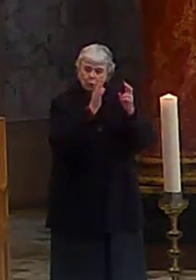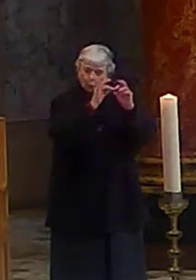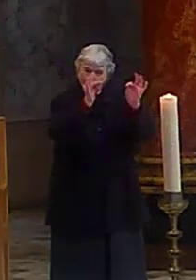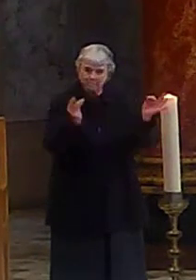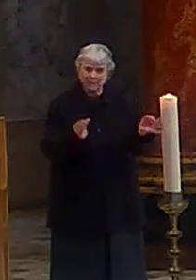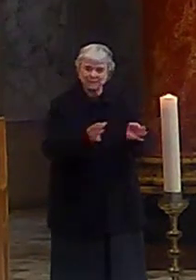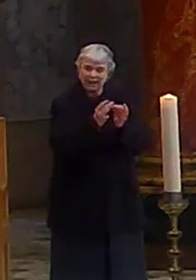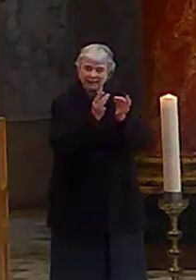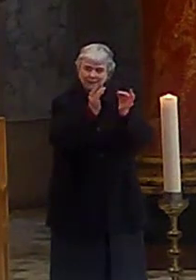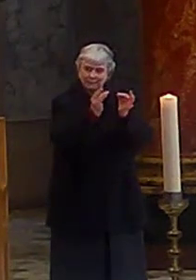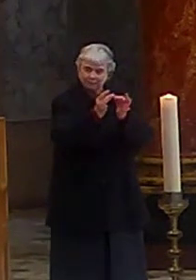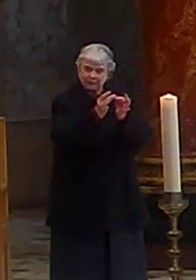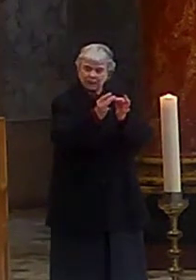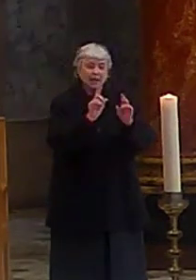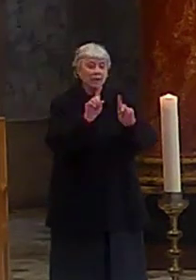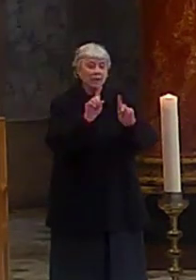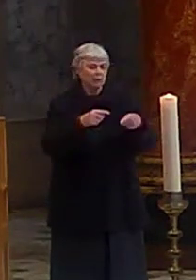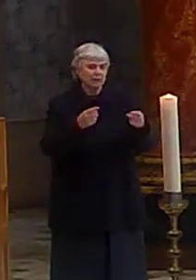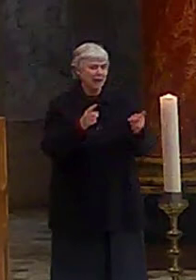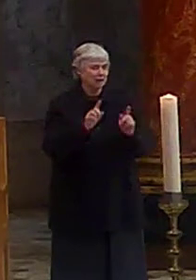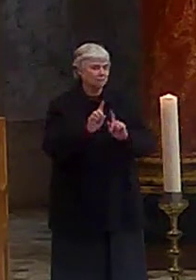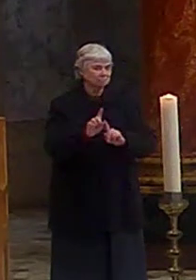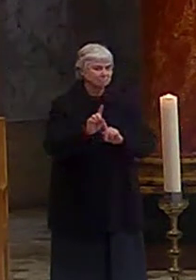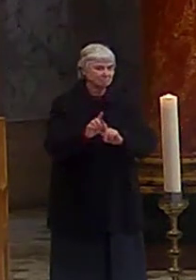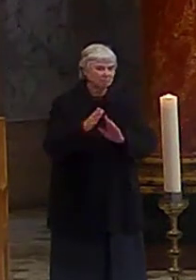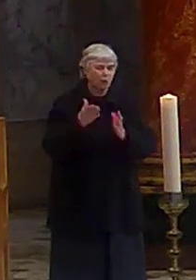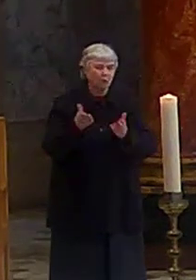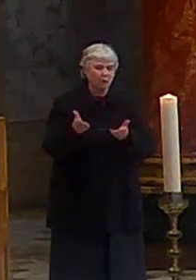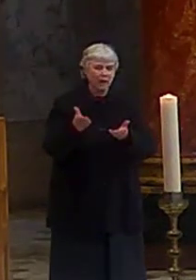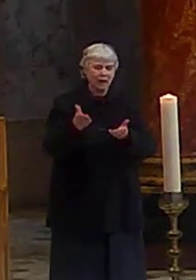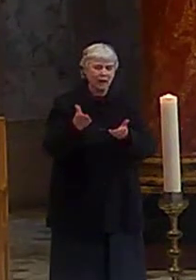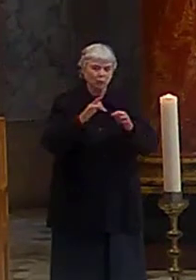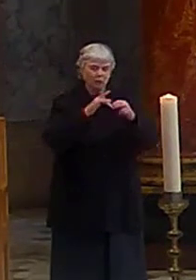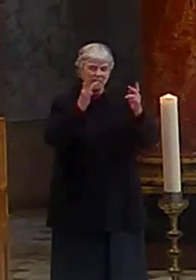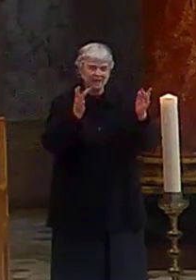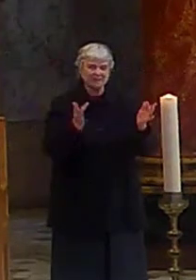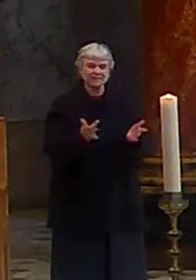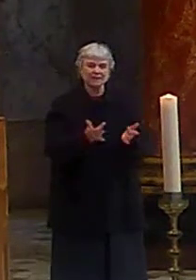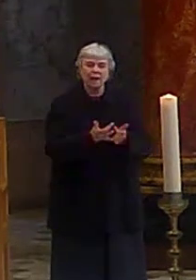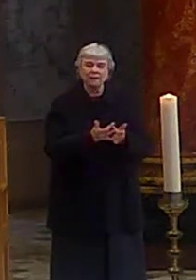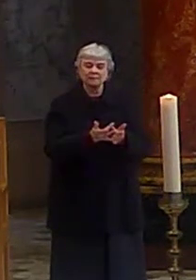if you cannot go onto the internet